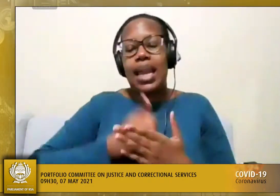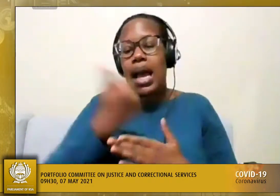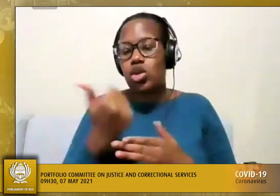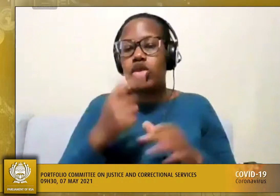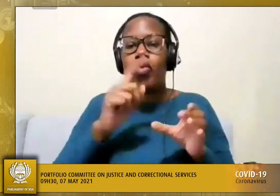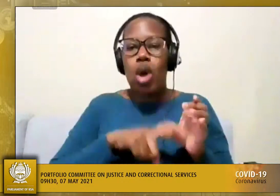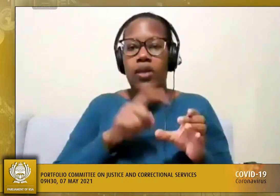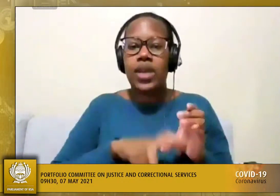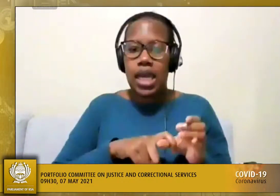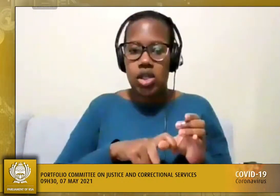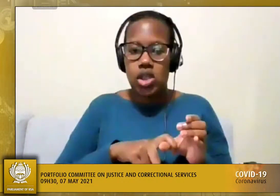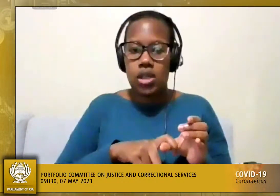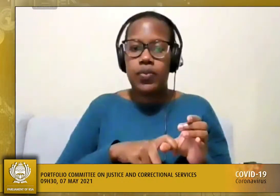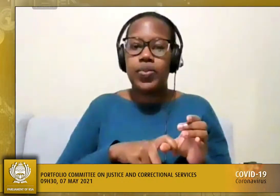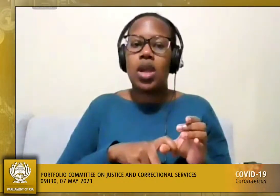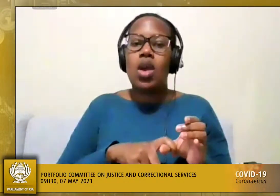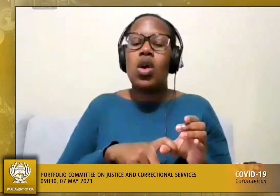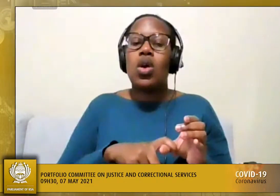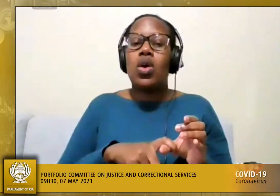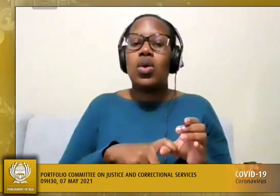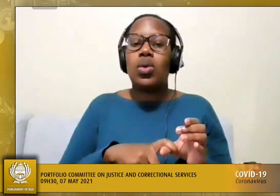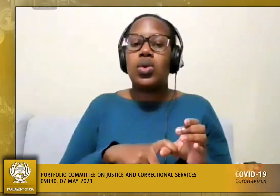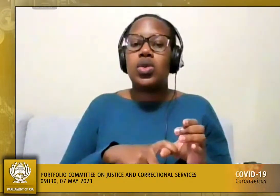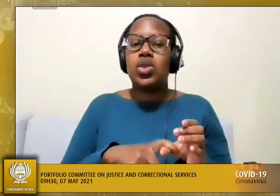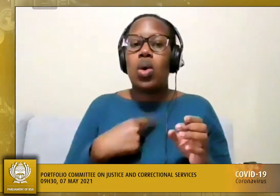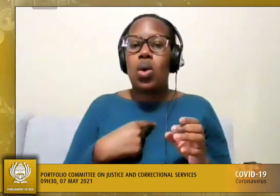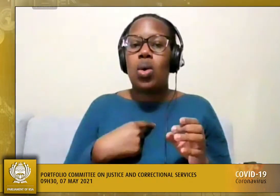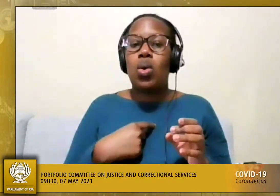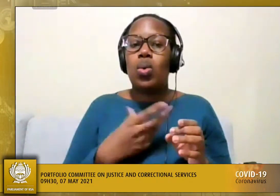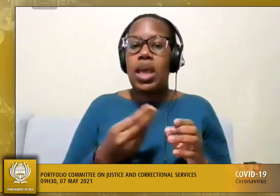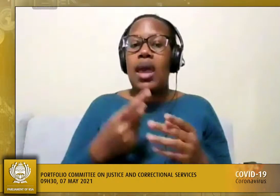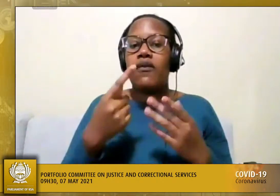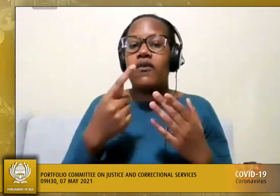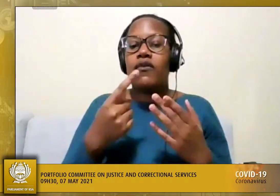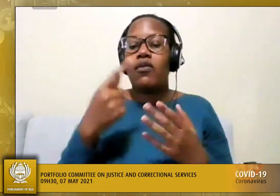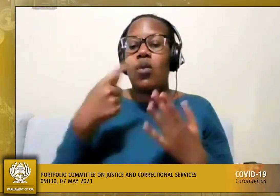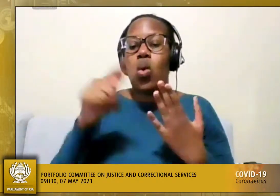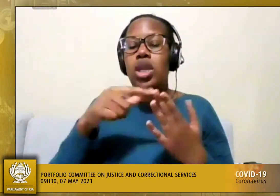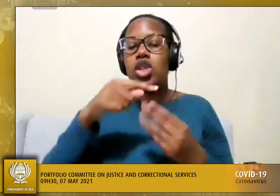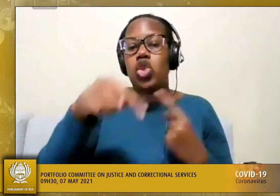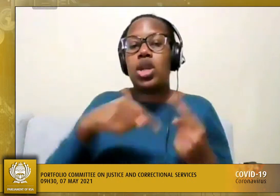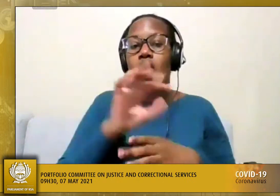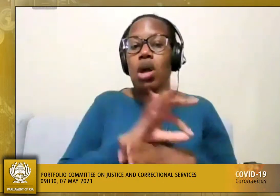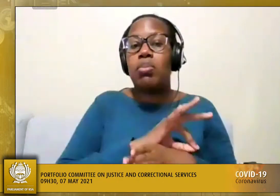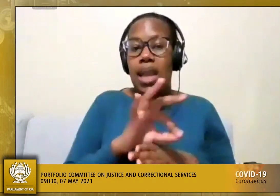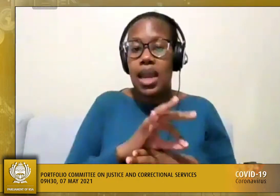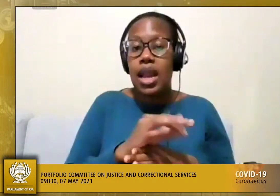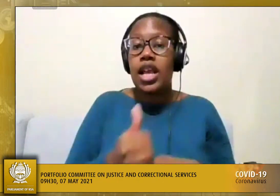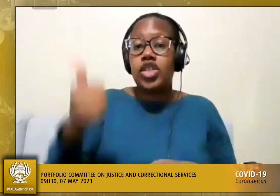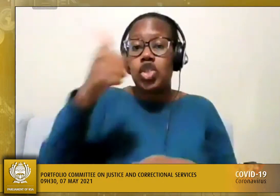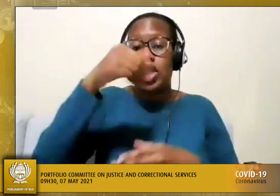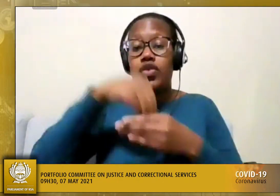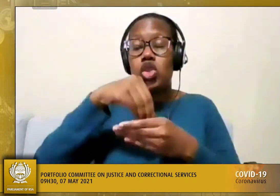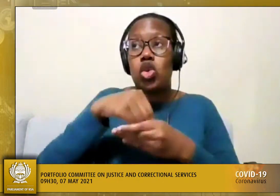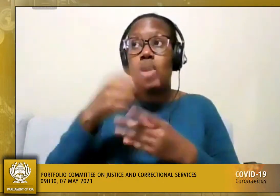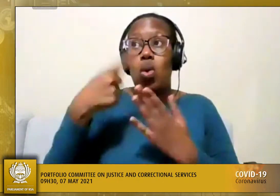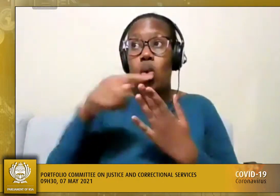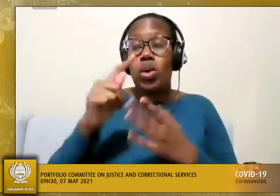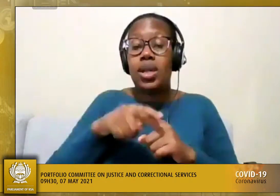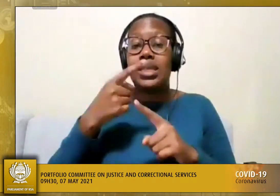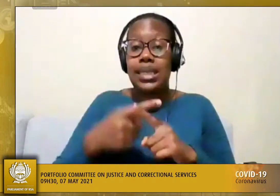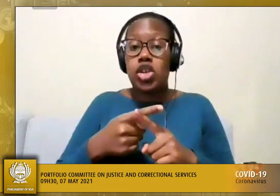agreed that we've said put a place I mean in place an audit plan a turnaround plan which the chief internal audit executive has to help